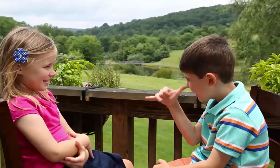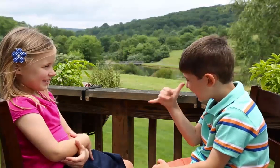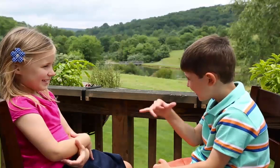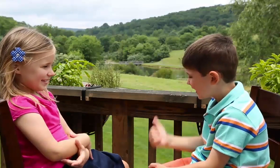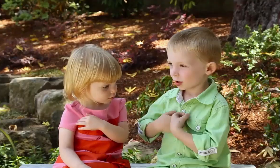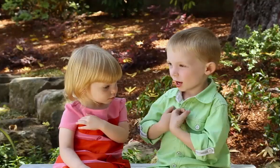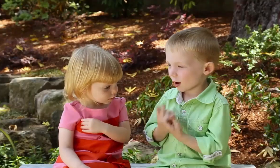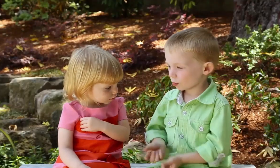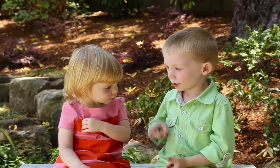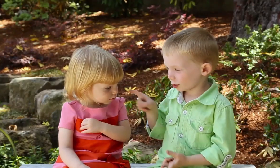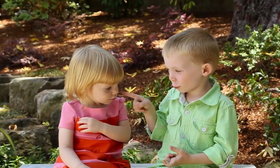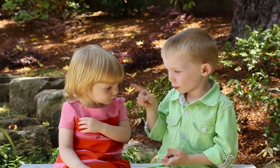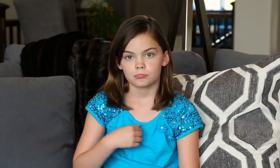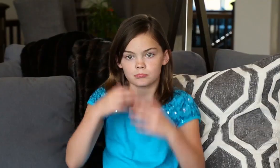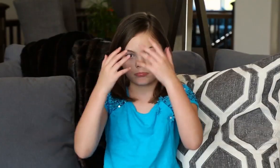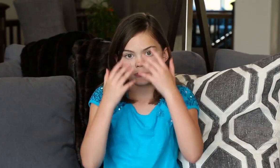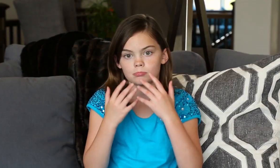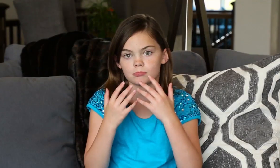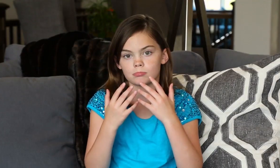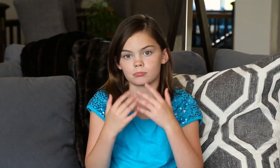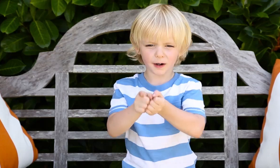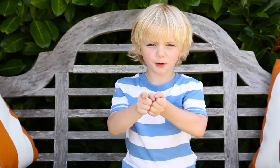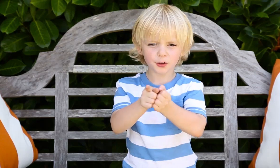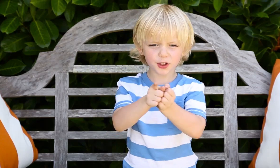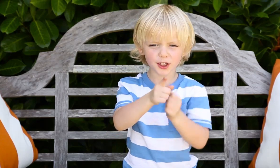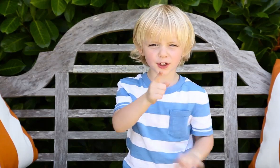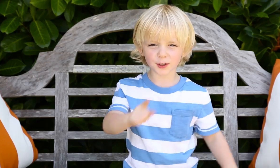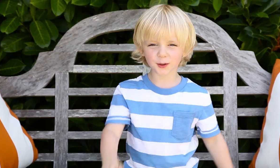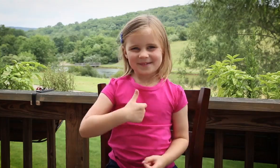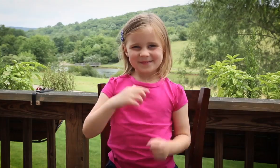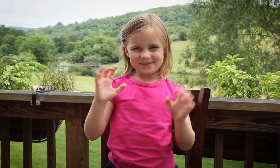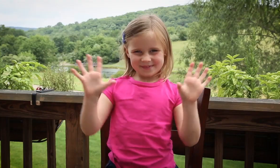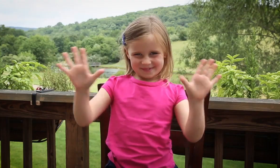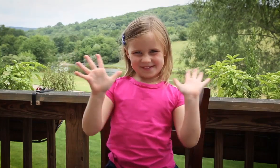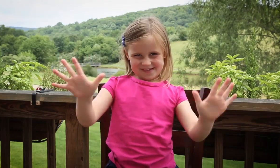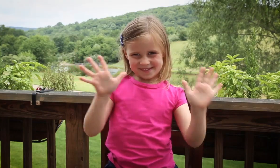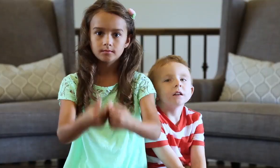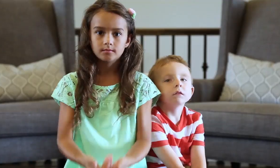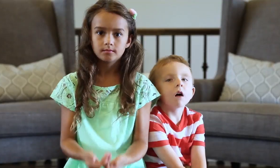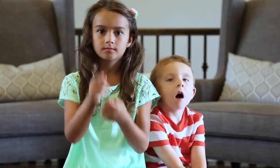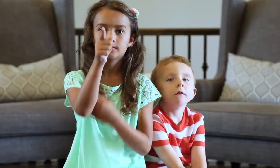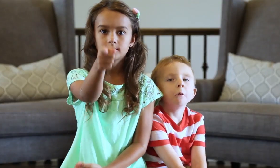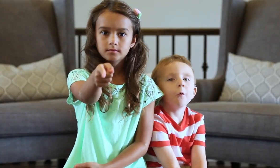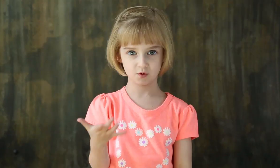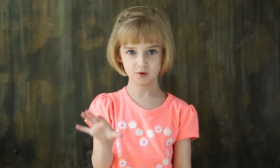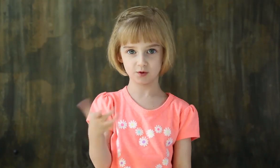silly. How you? Me sad. How you? Great. How you?